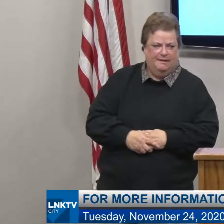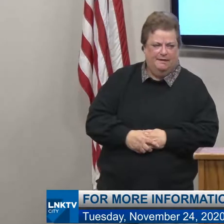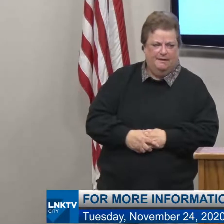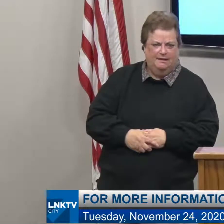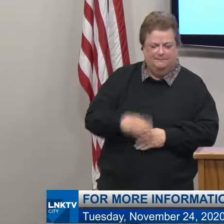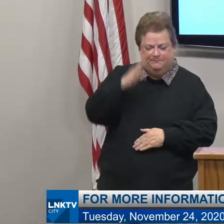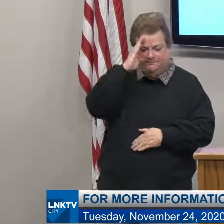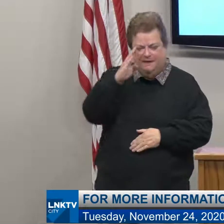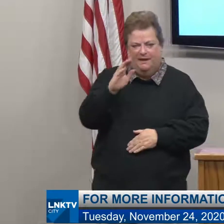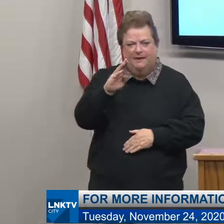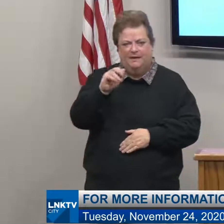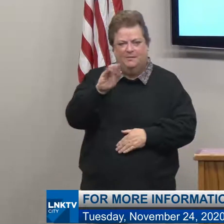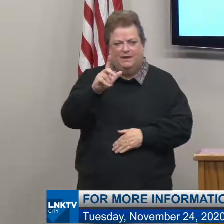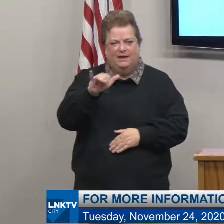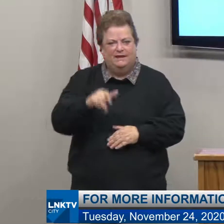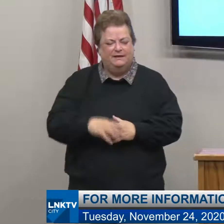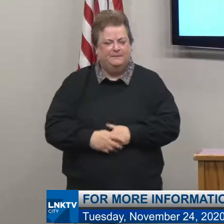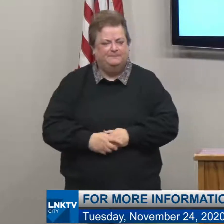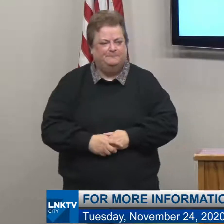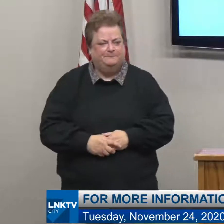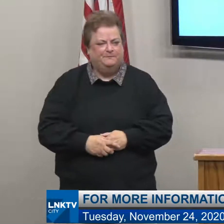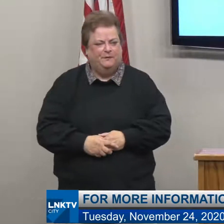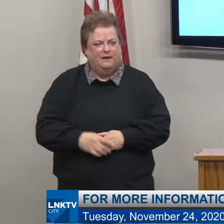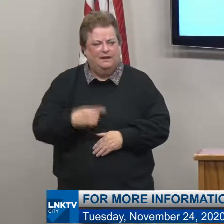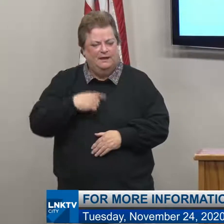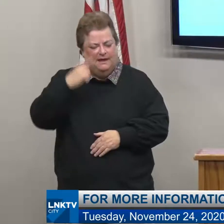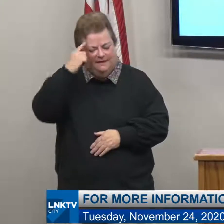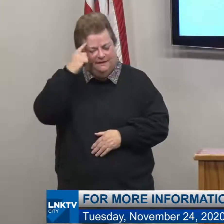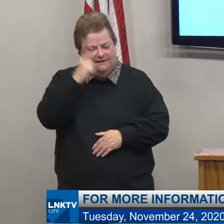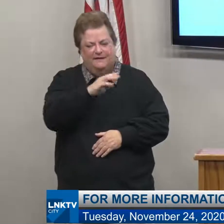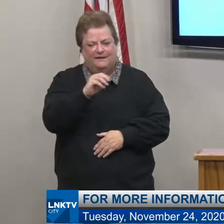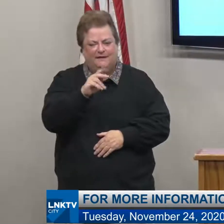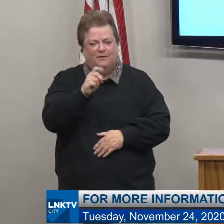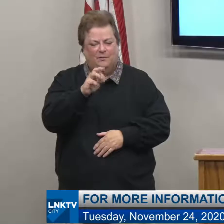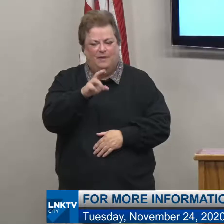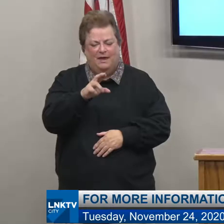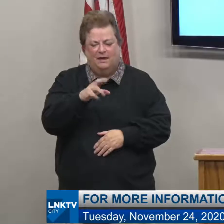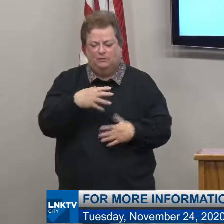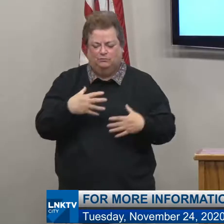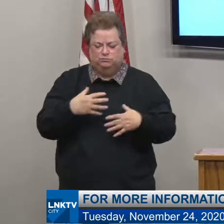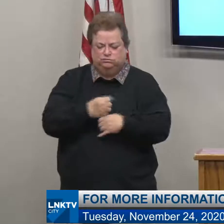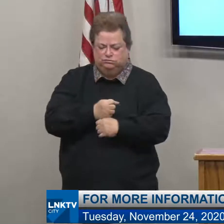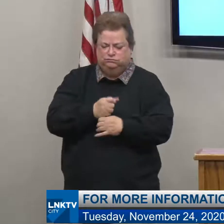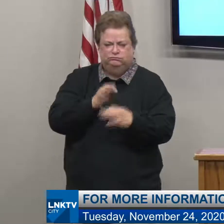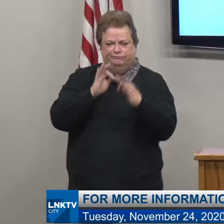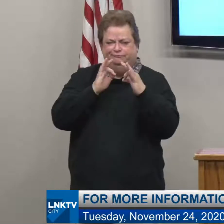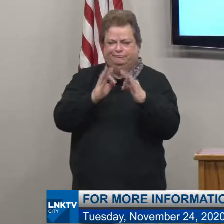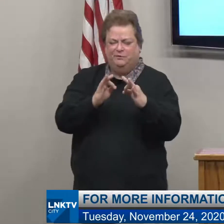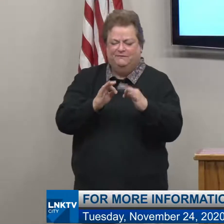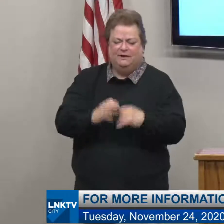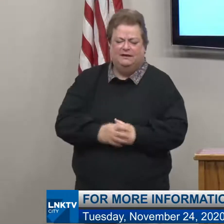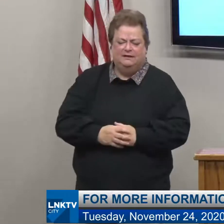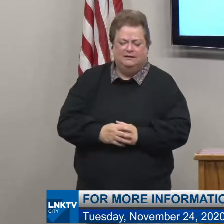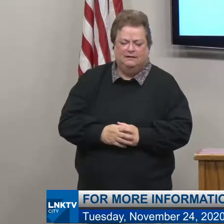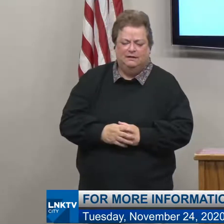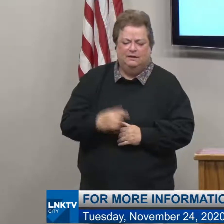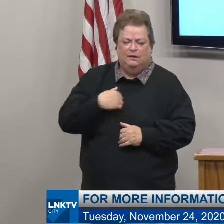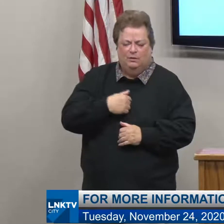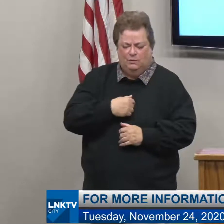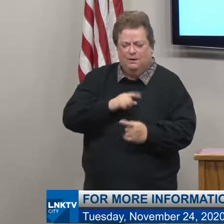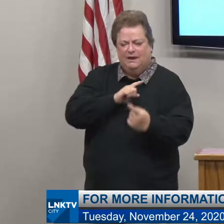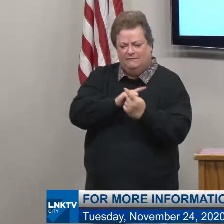Hi, Bailey. I think the mayor provided a great summary of the work we've done, and we did meet with all